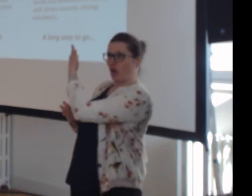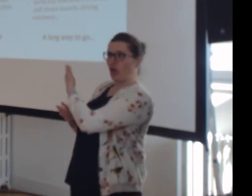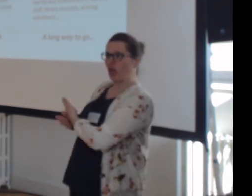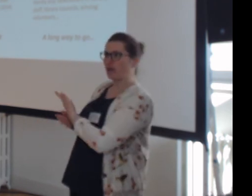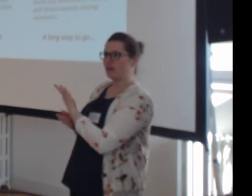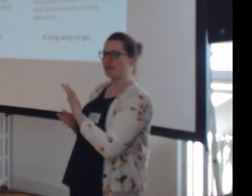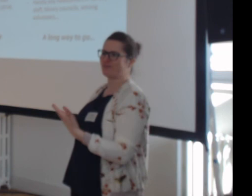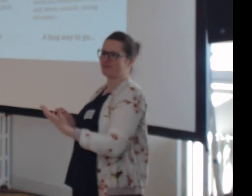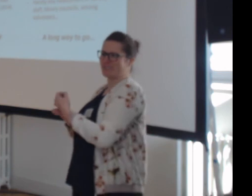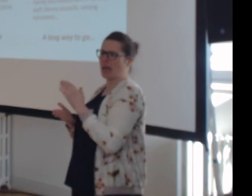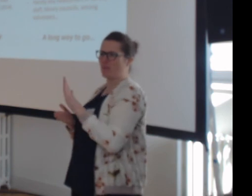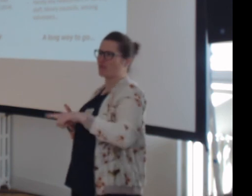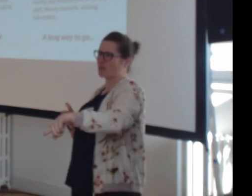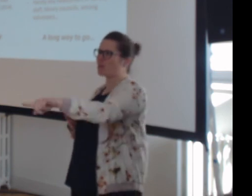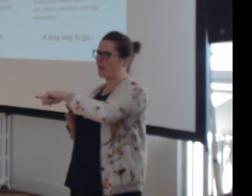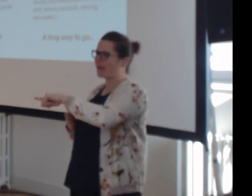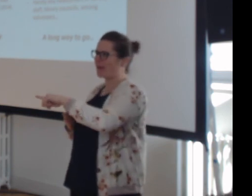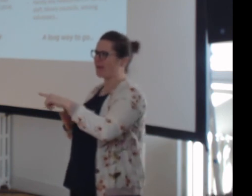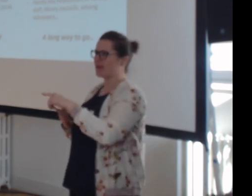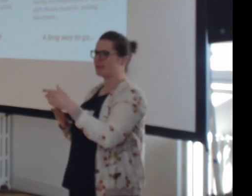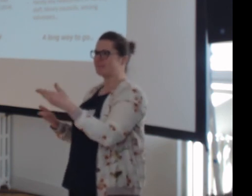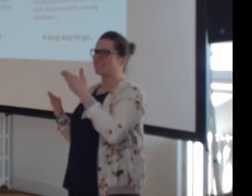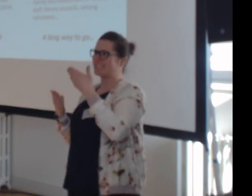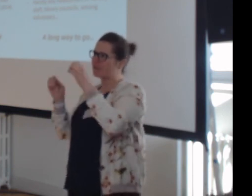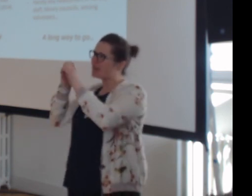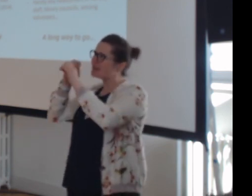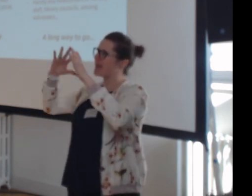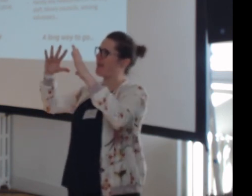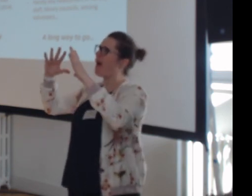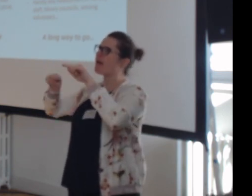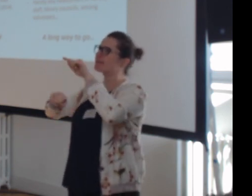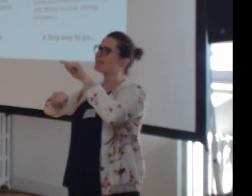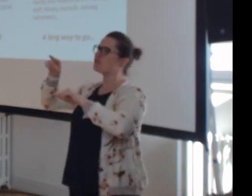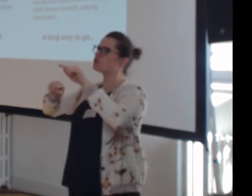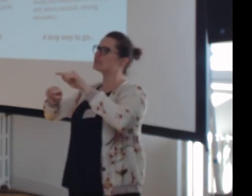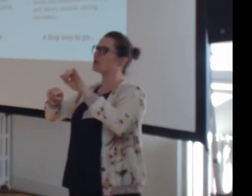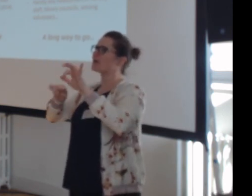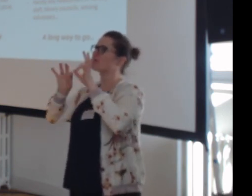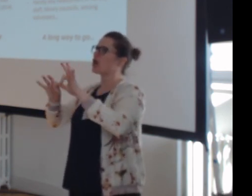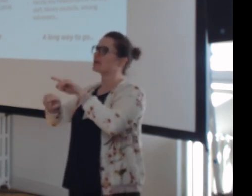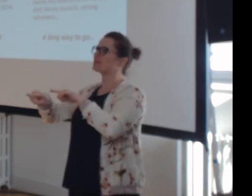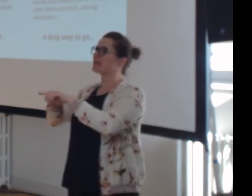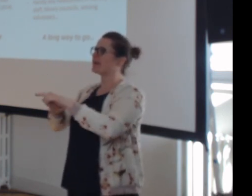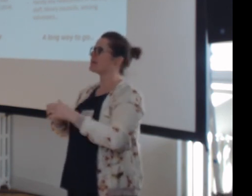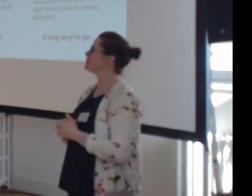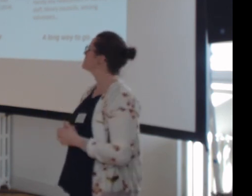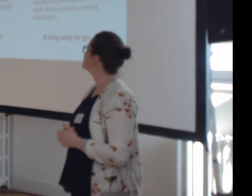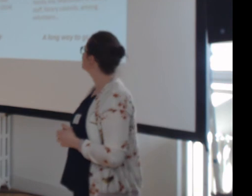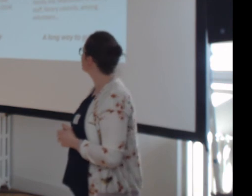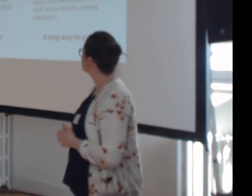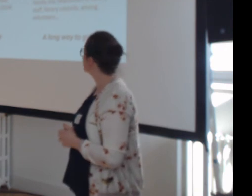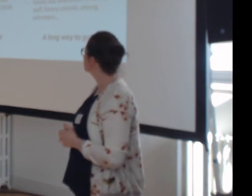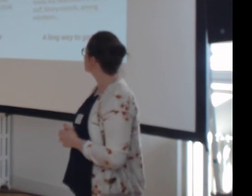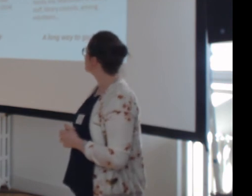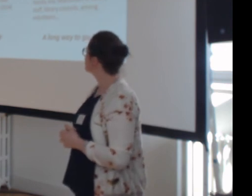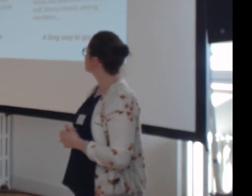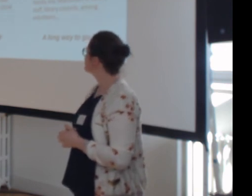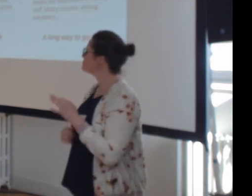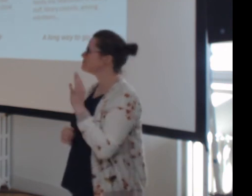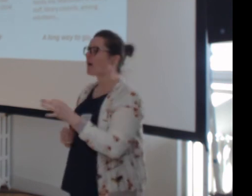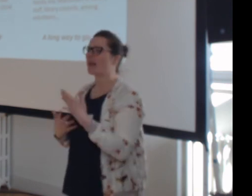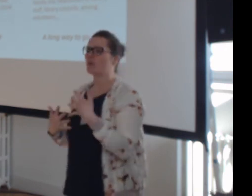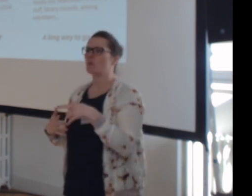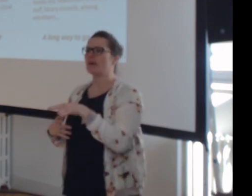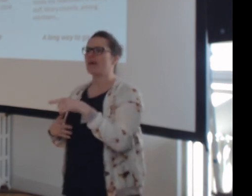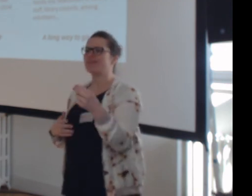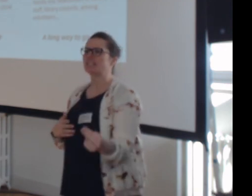collected for you give an idea of what diversity can be. But always the tricky thing when you